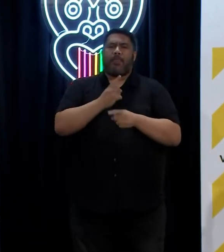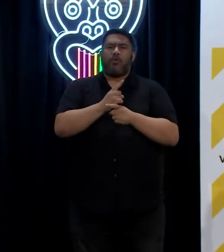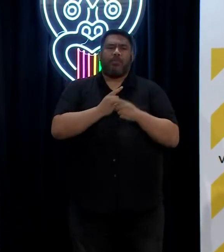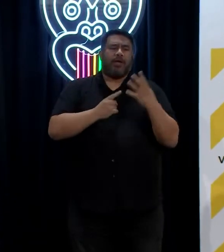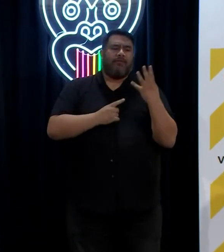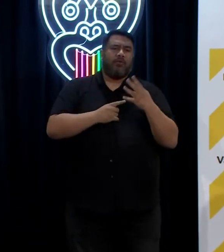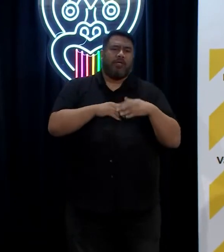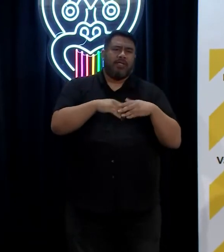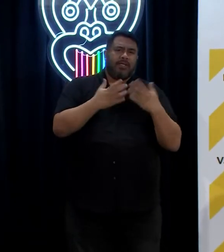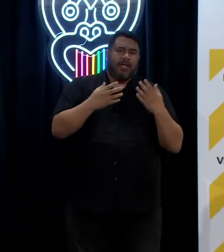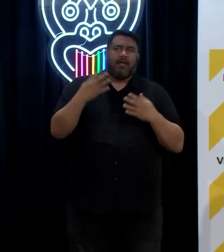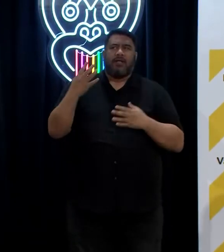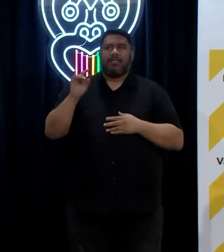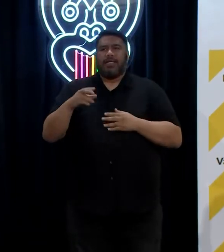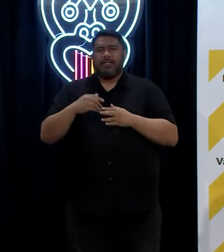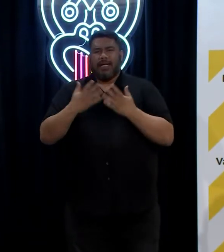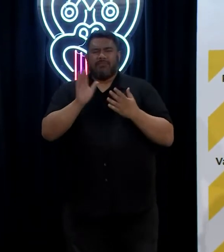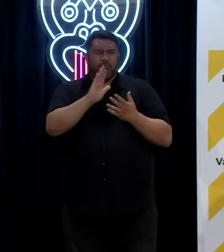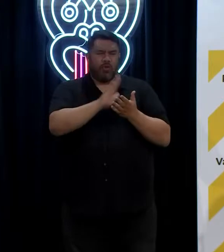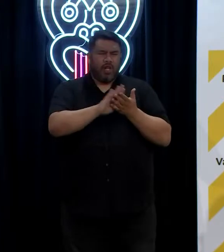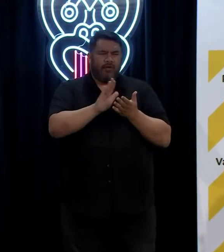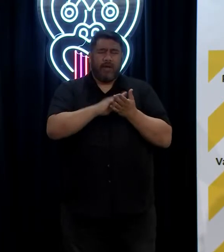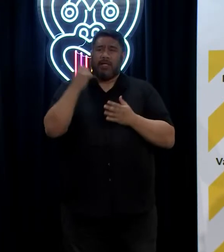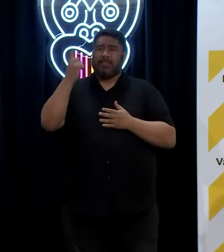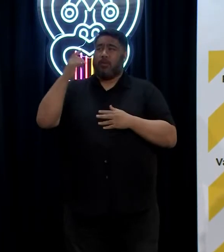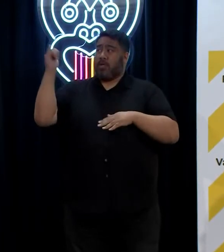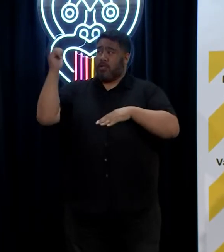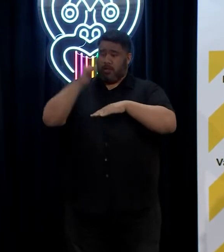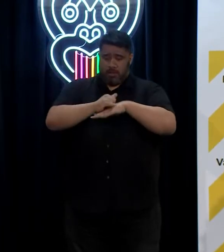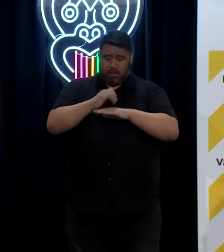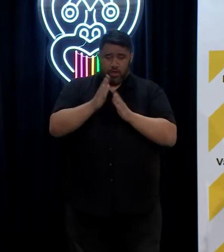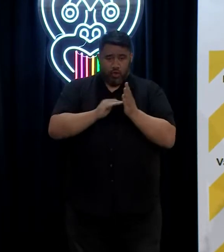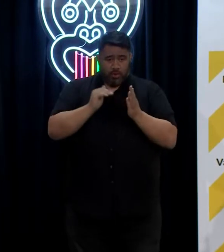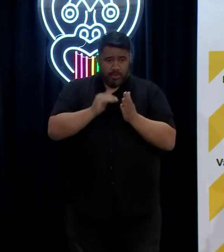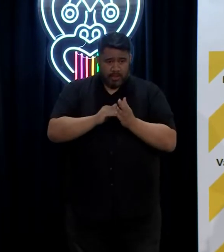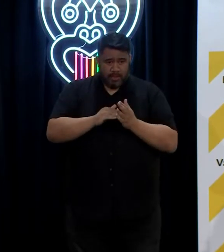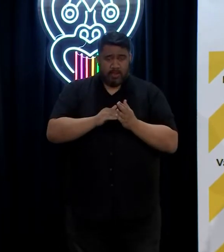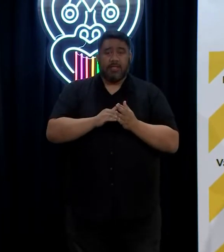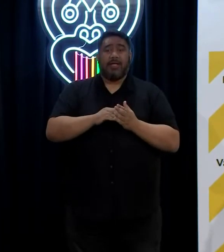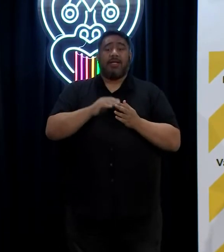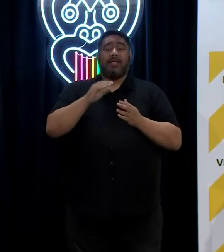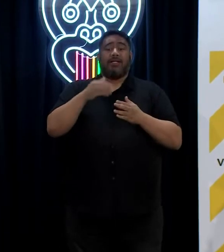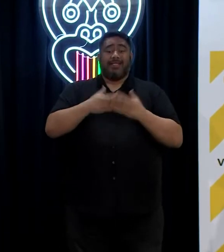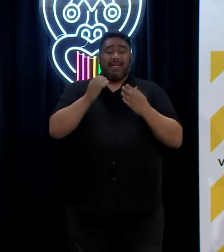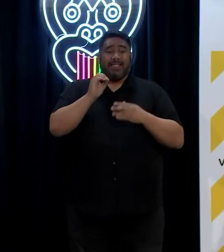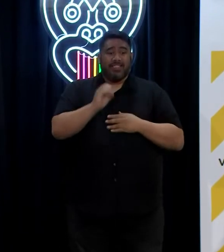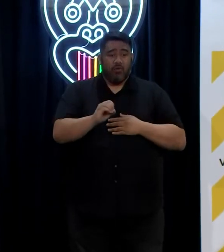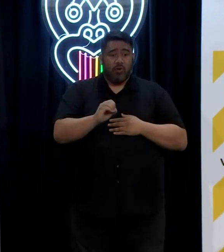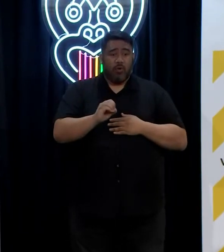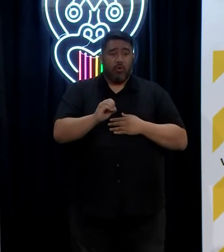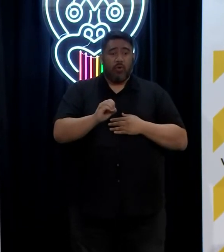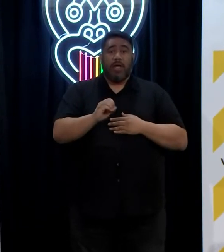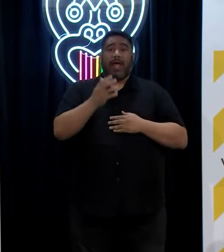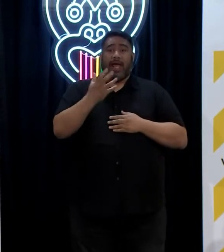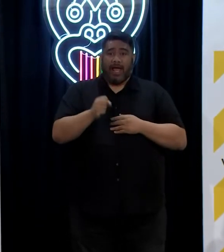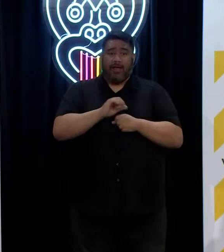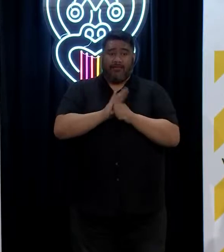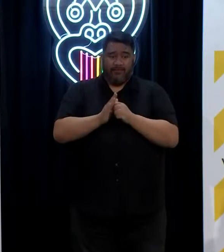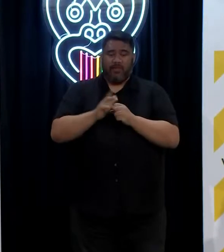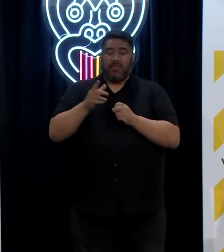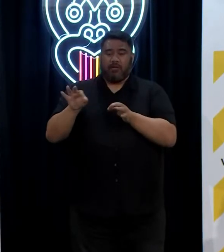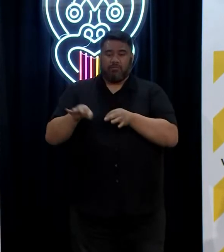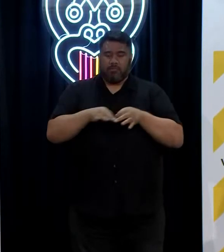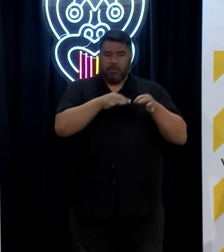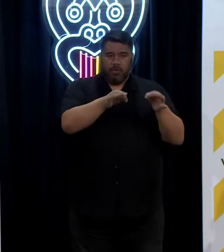someone enters the country, goes into MIQ, and on day 01 tests positive, they go to the jet park, they